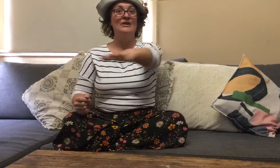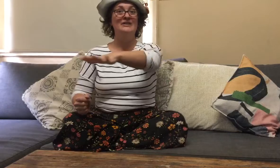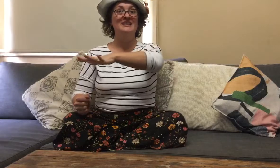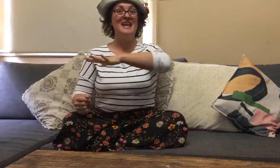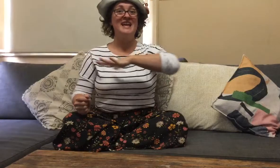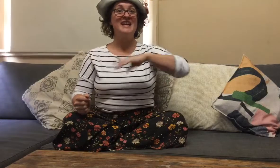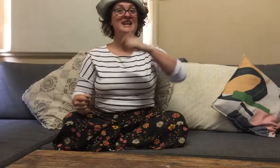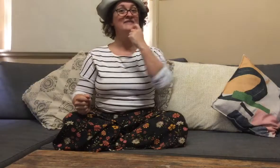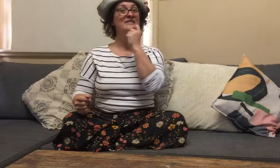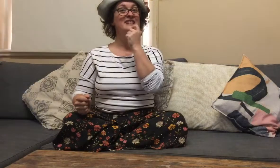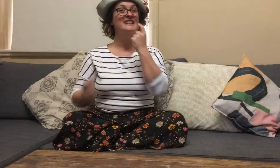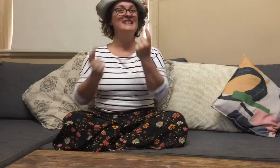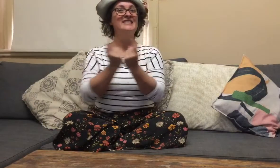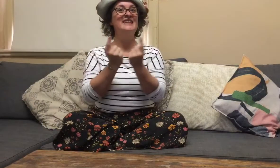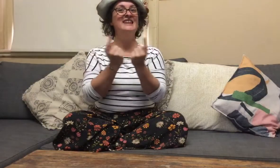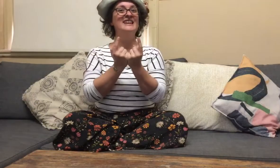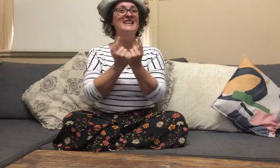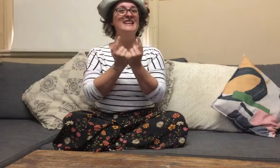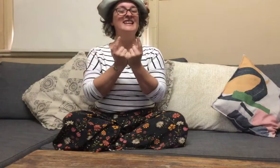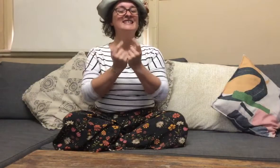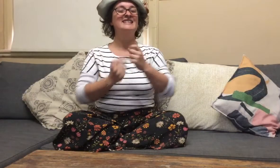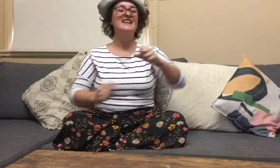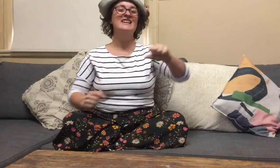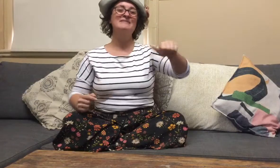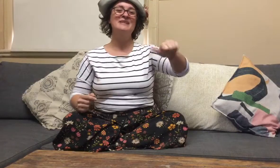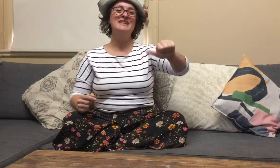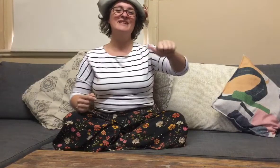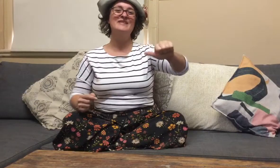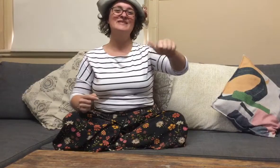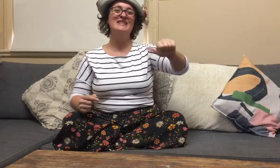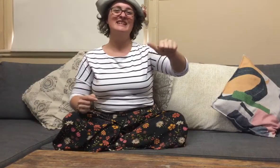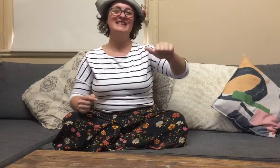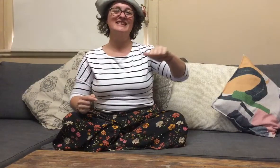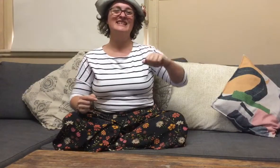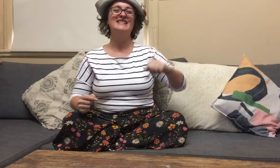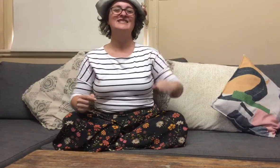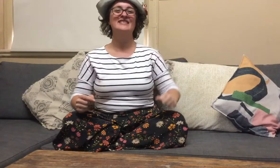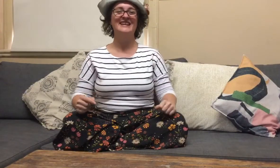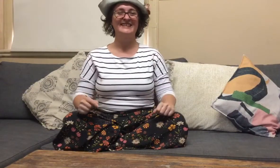because every little thing is gonna be alright. Let's do it again.